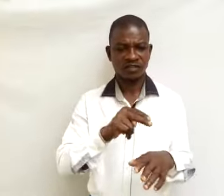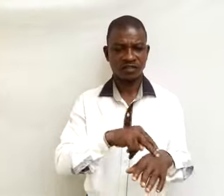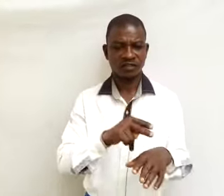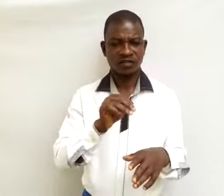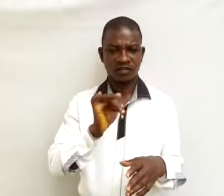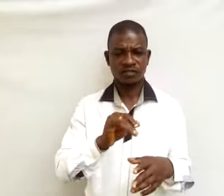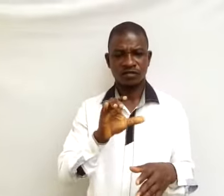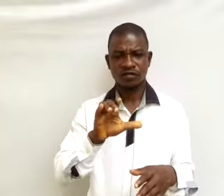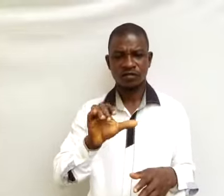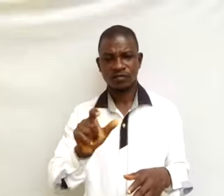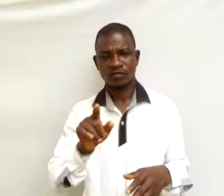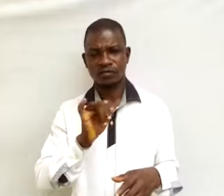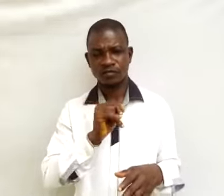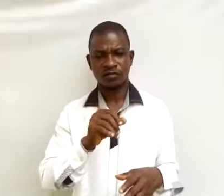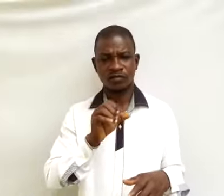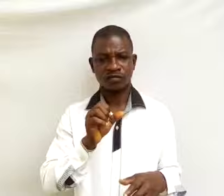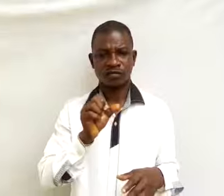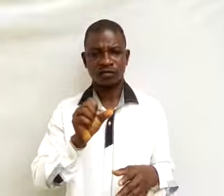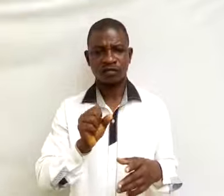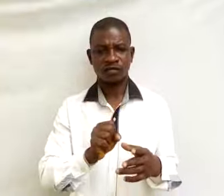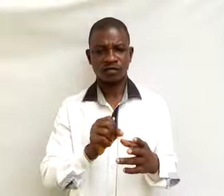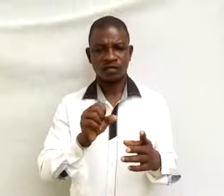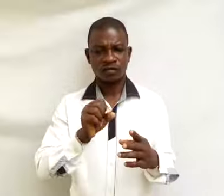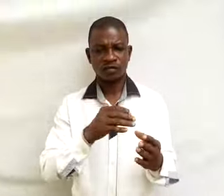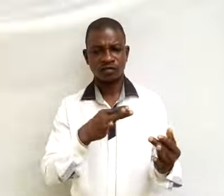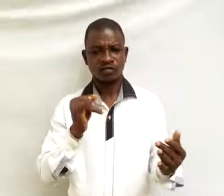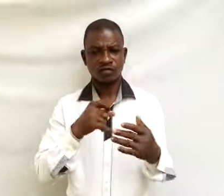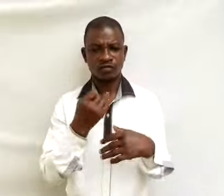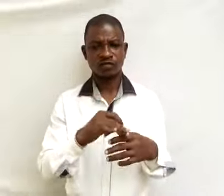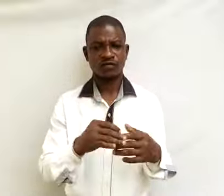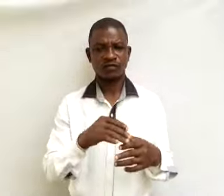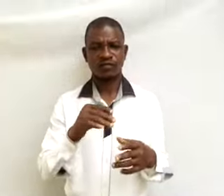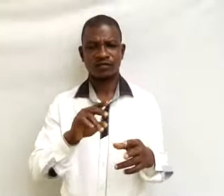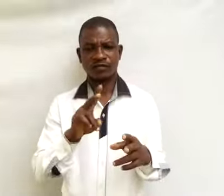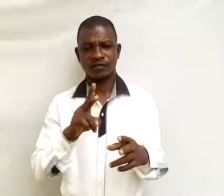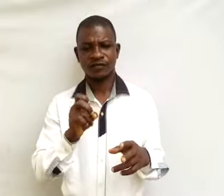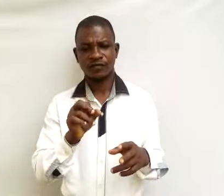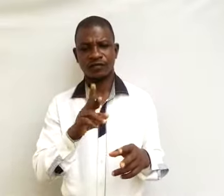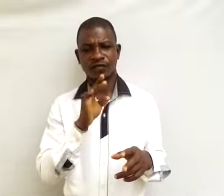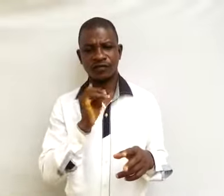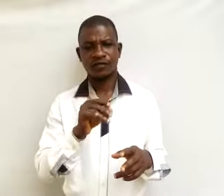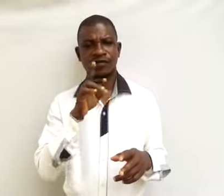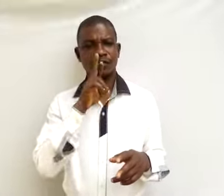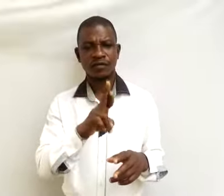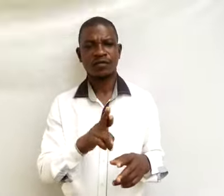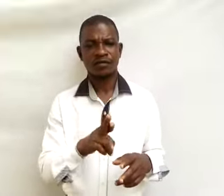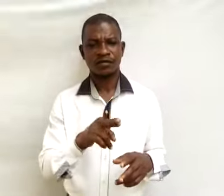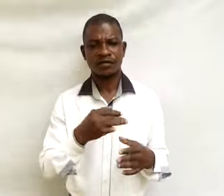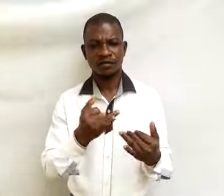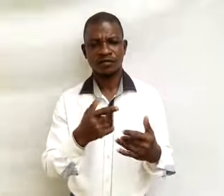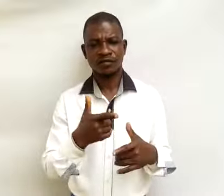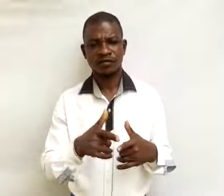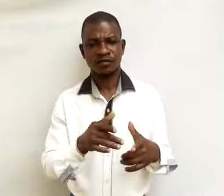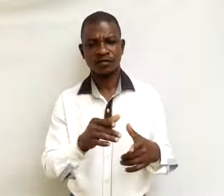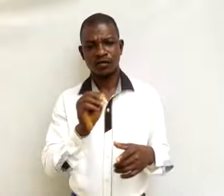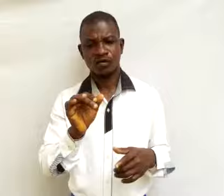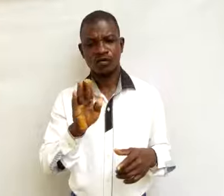function subject of the verb are. Now, let's go for object of the verb. It